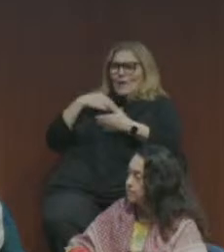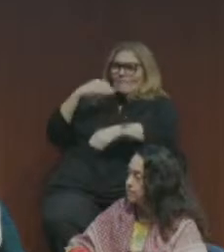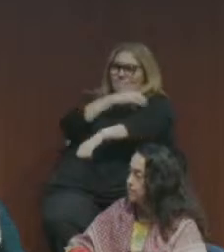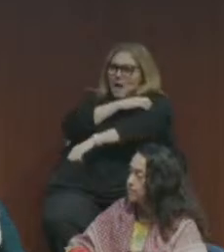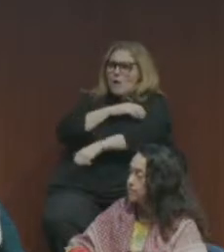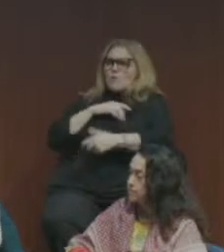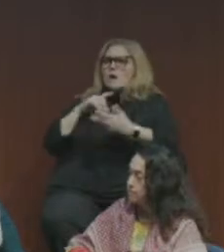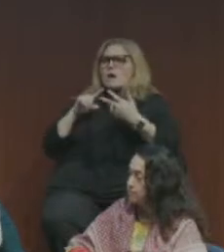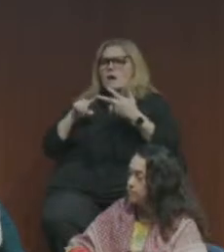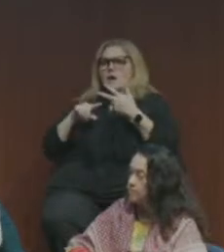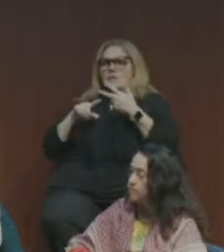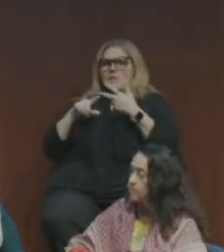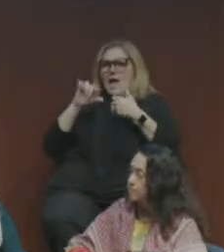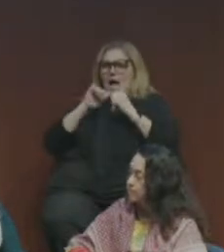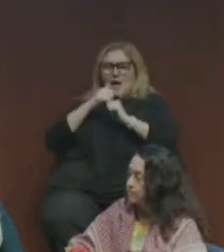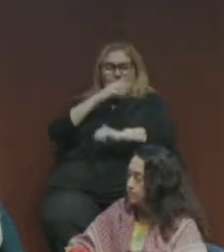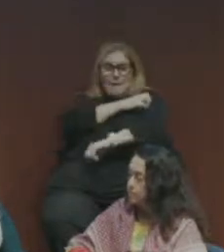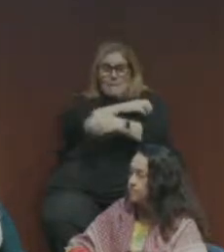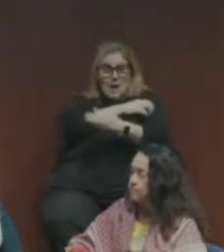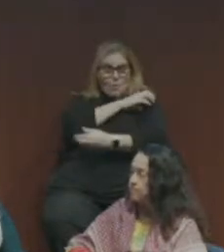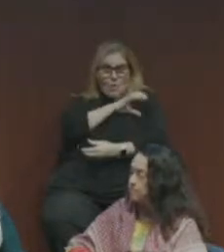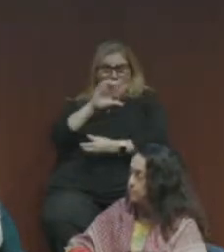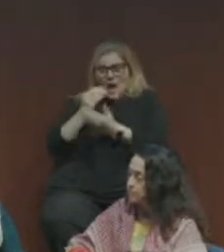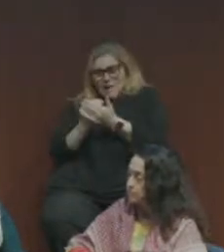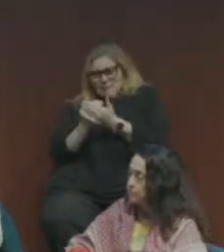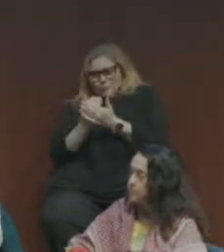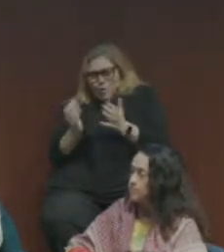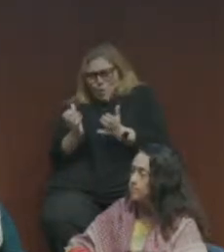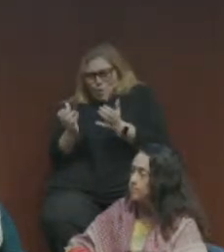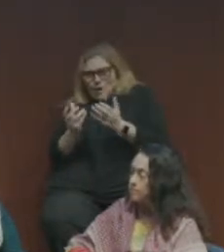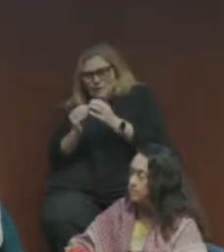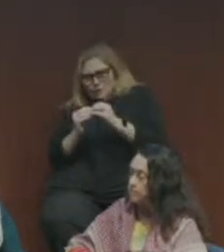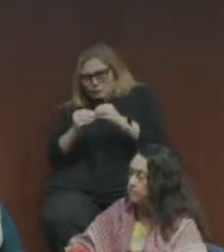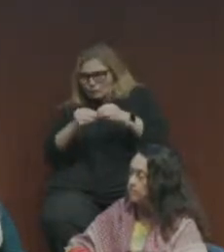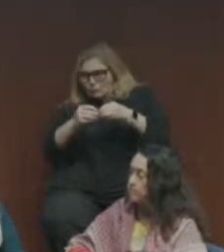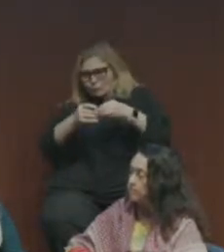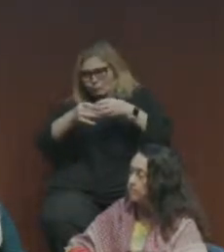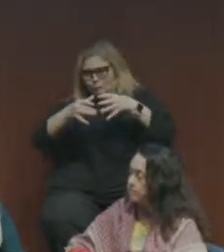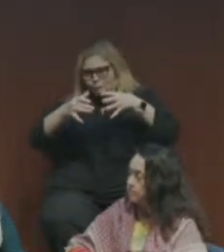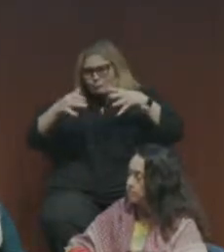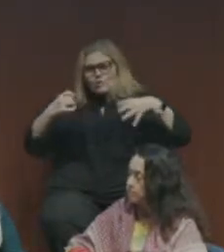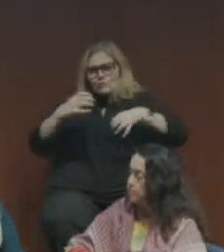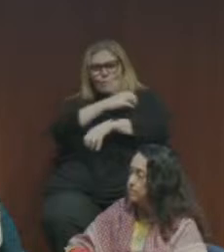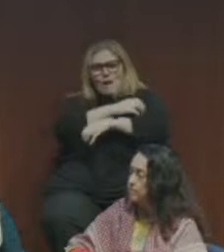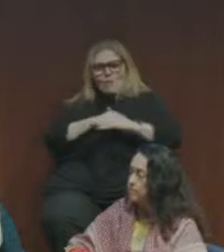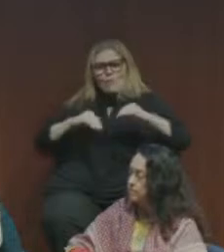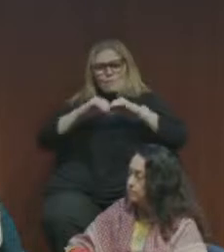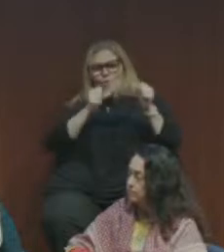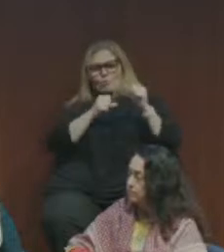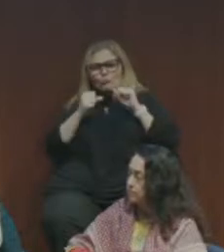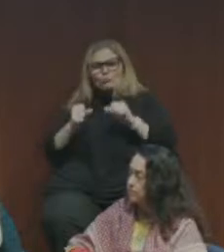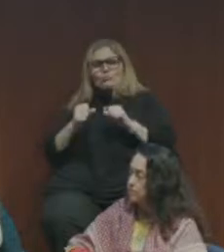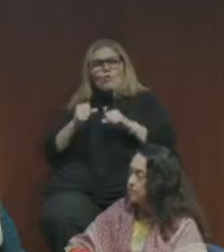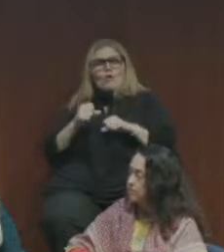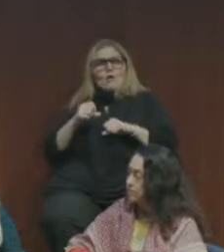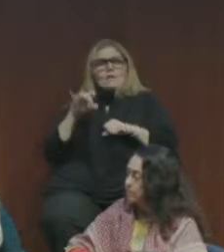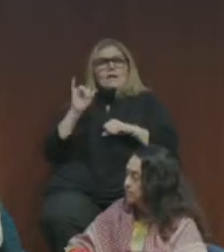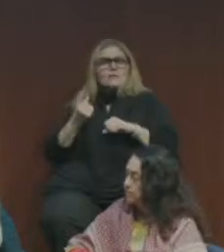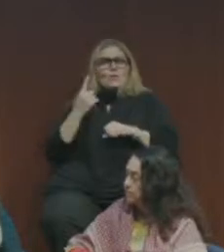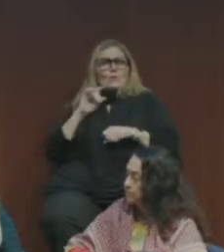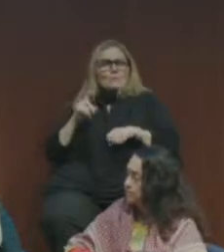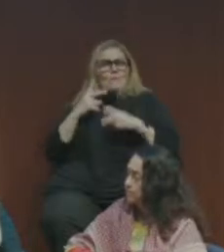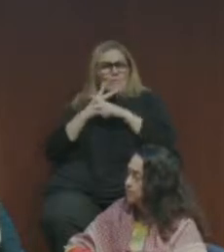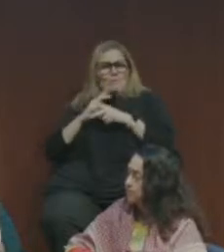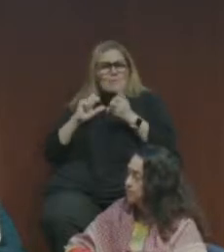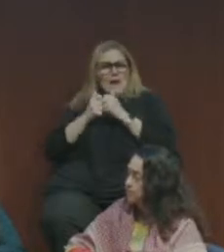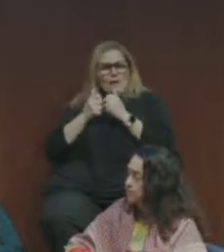to build power from that power, I think is one of the, one of the questions that we're trying to ask, and we're trying to figure out how